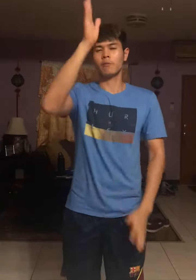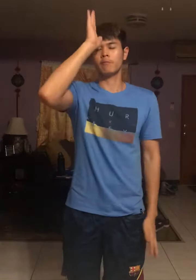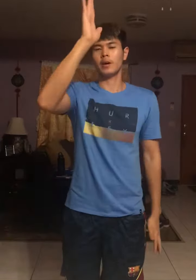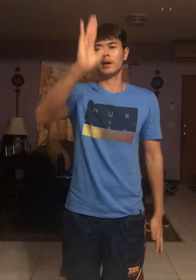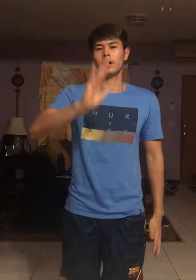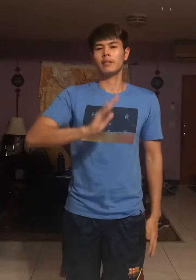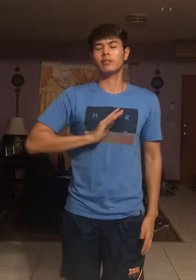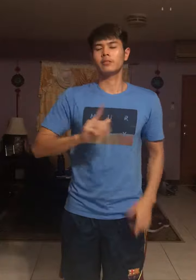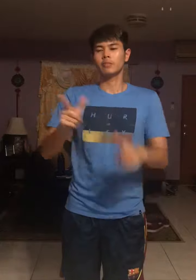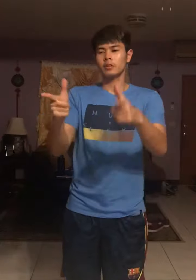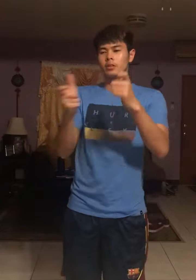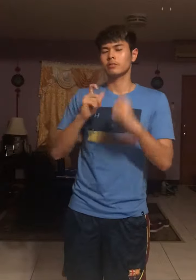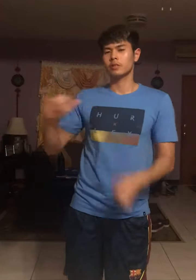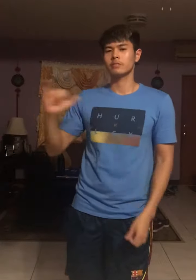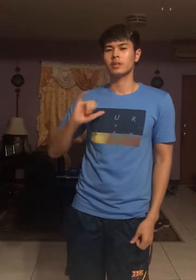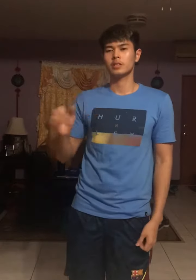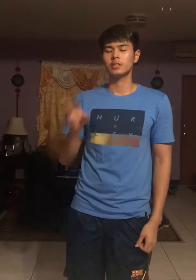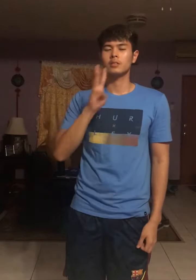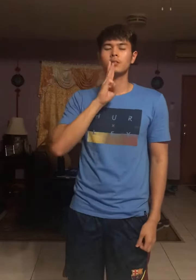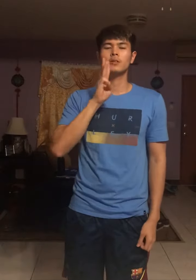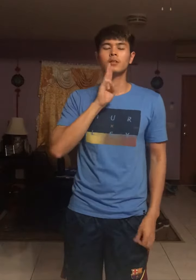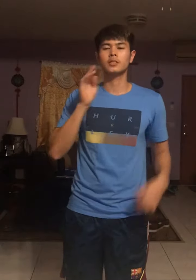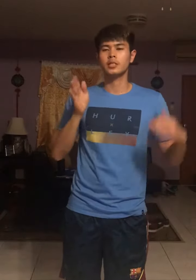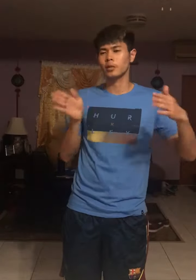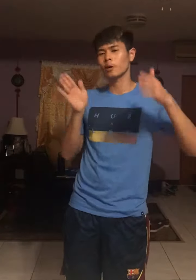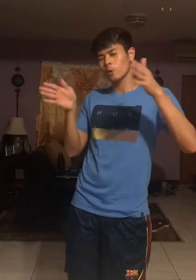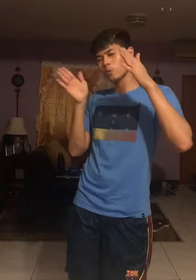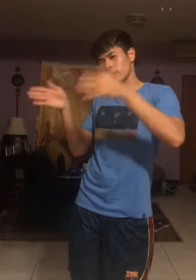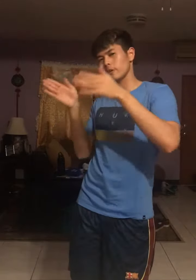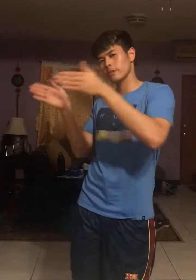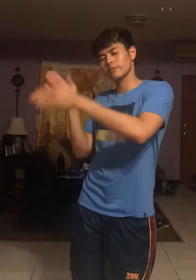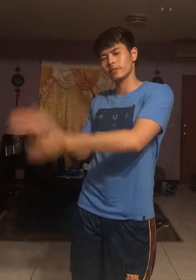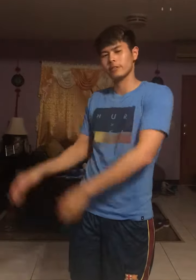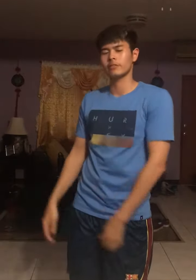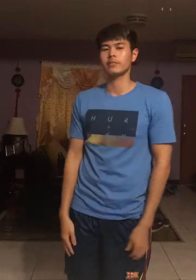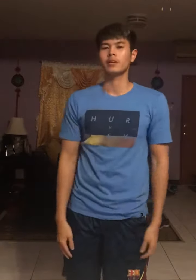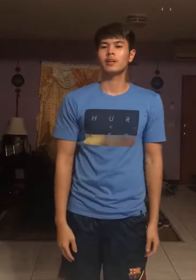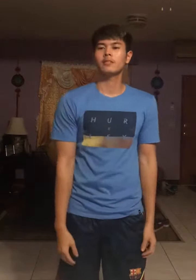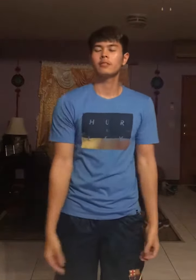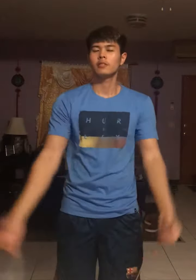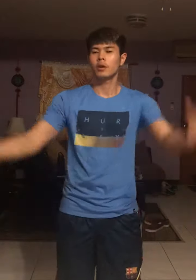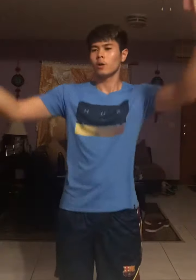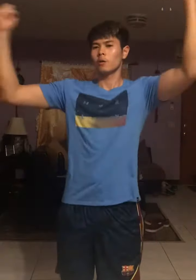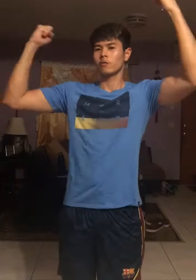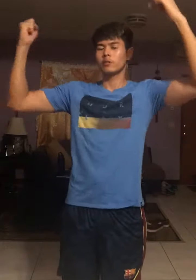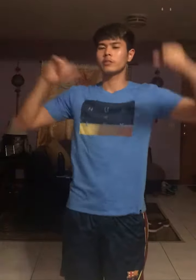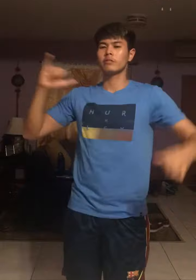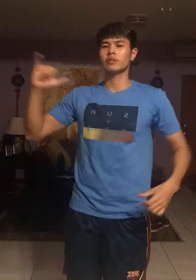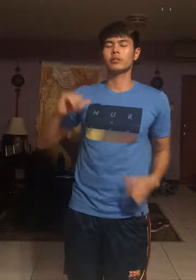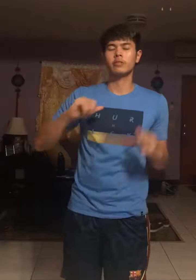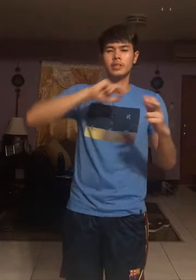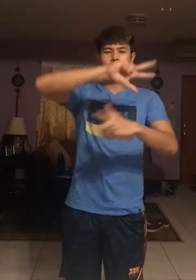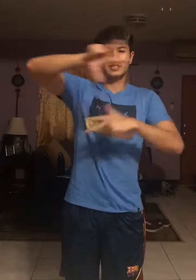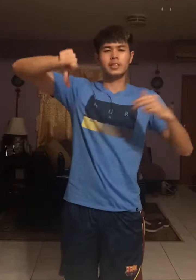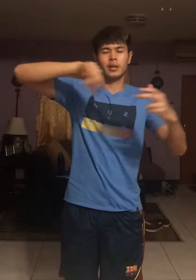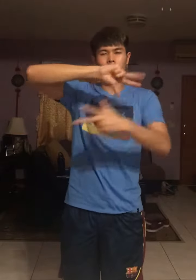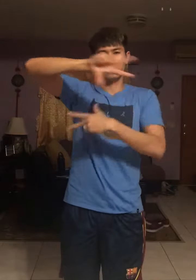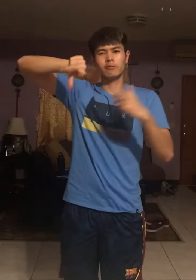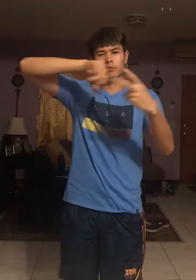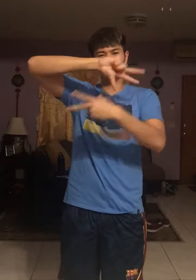young man We must be stood at the coursing river Hey, man With all the force of a great typhoon